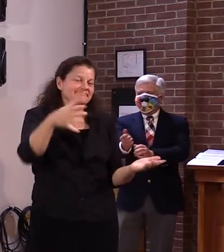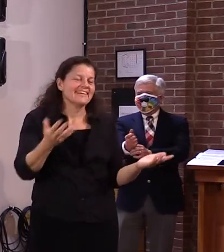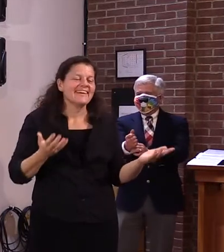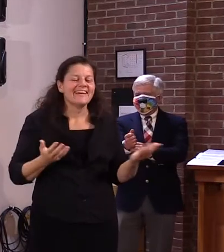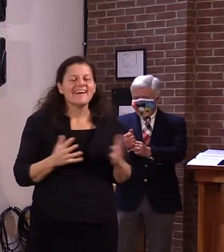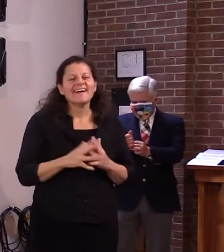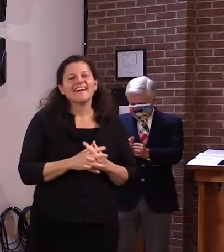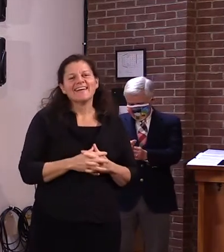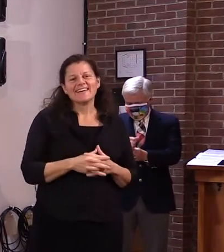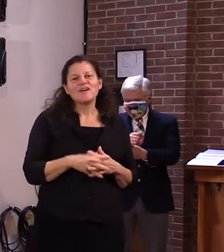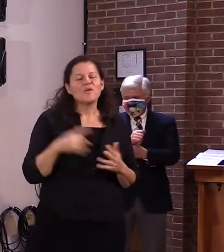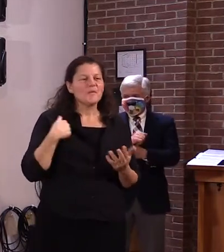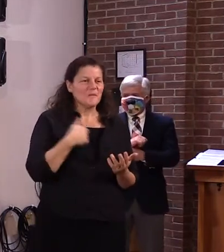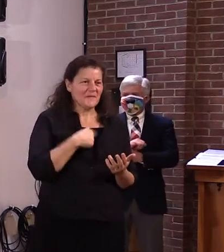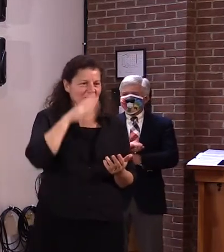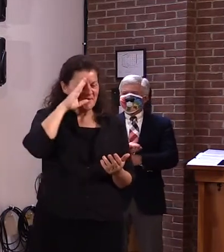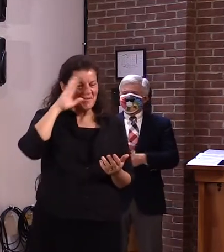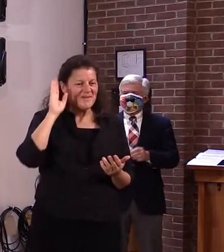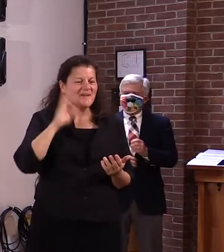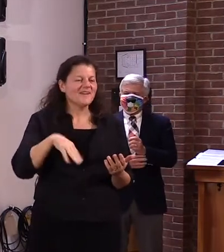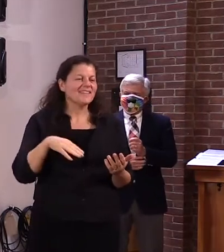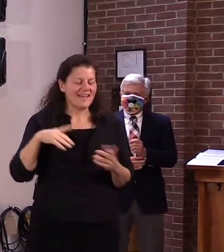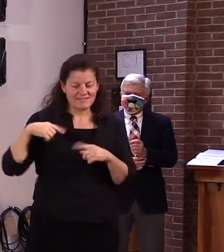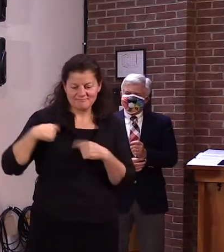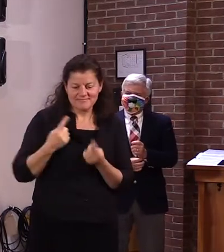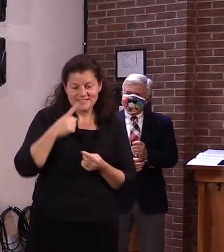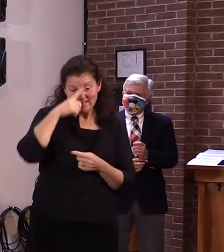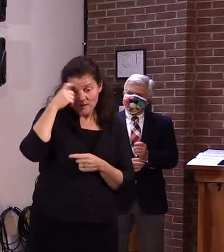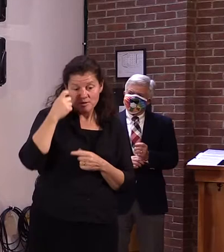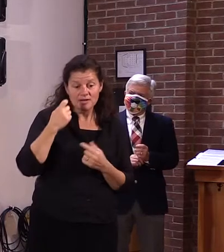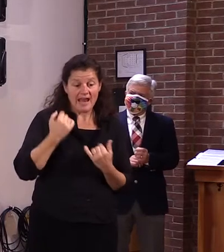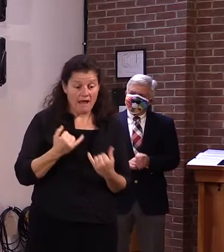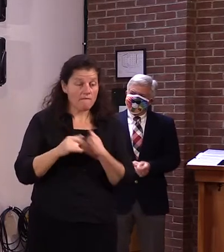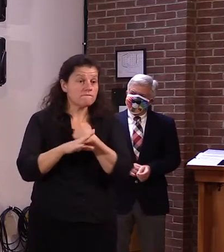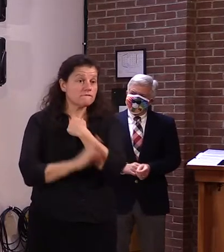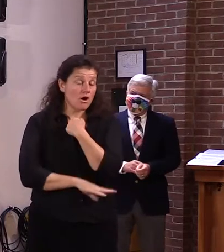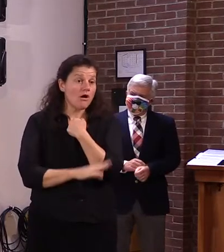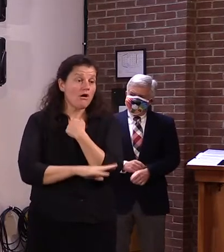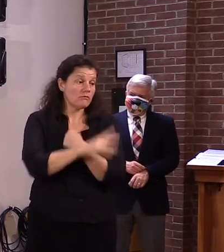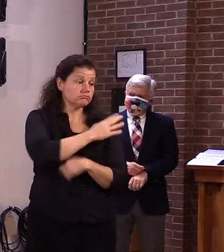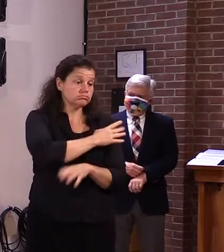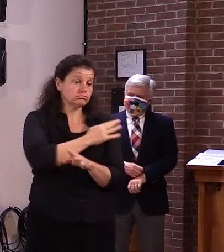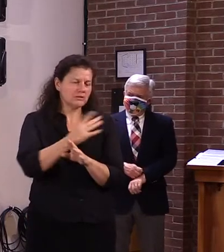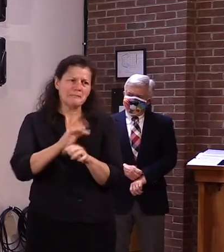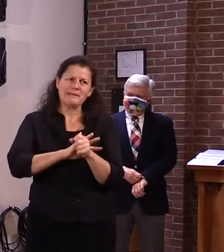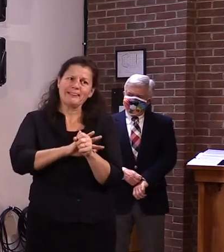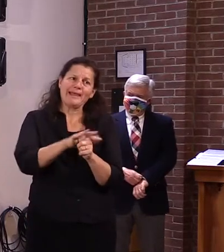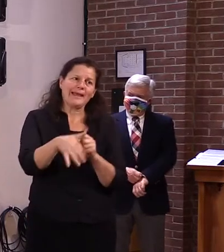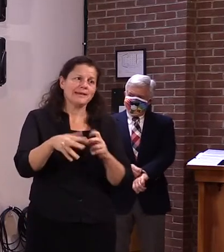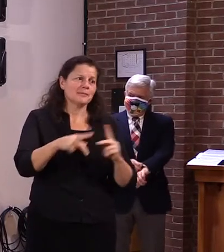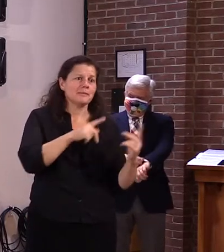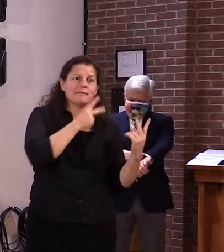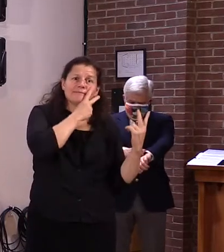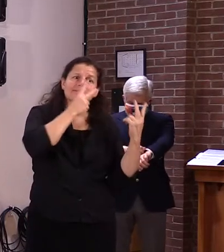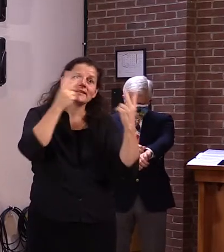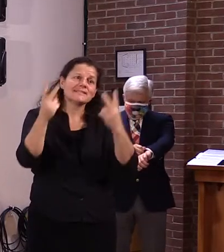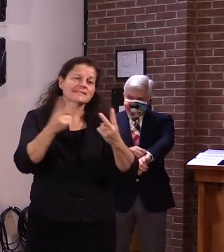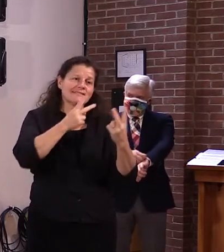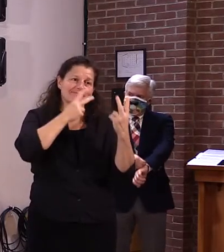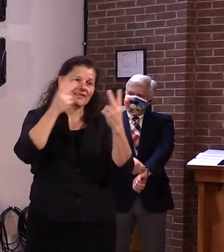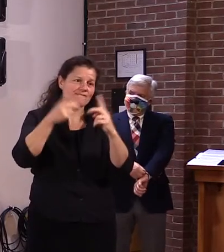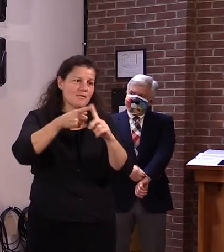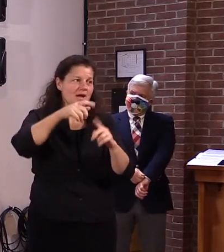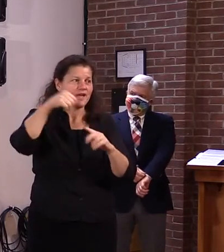You know, certainly we know that during the course of the summer and fall, we have plenty of visitors to those portions of the